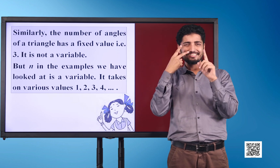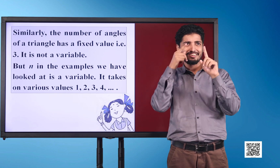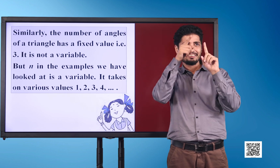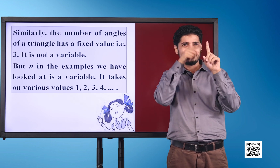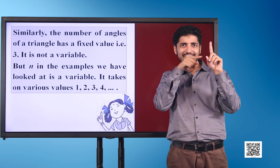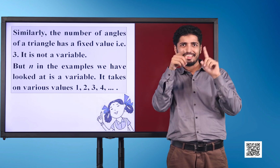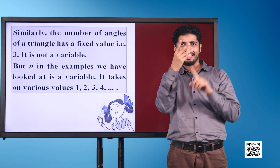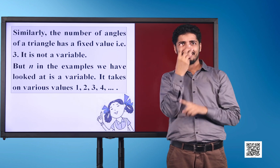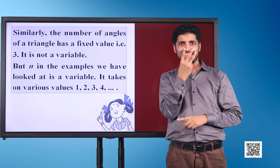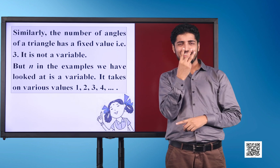variable.